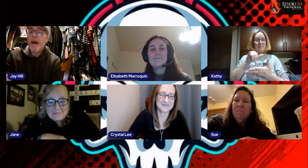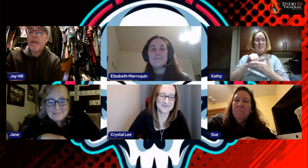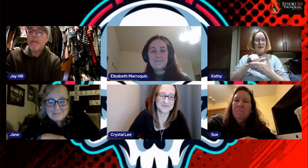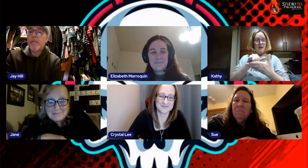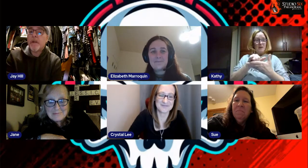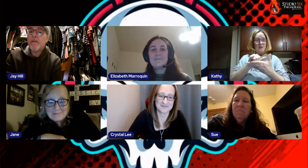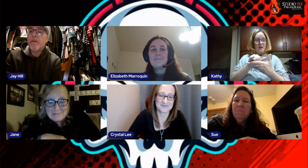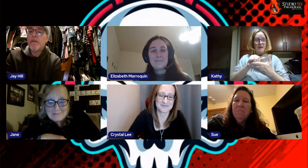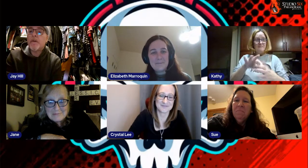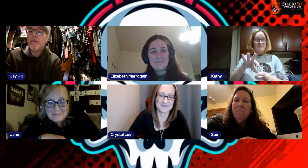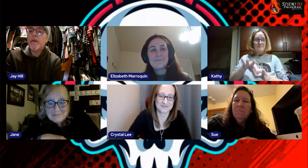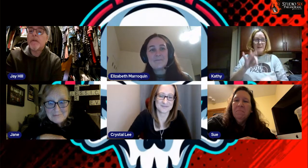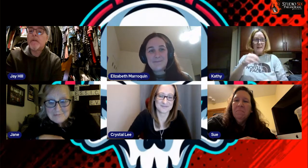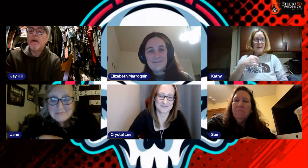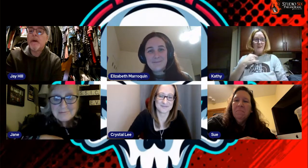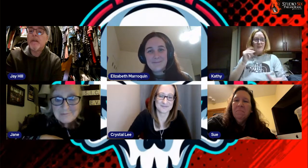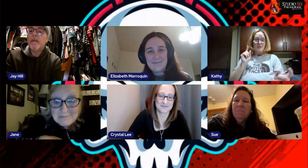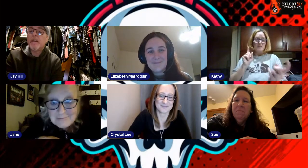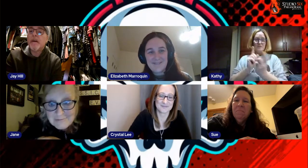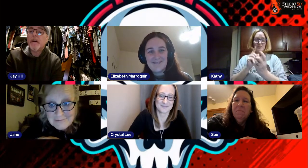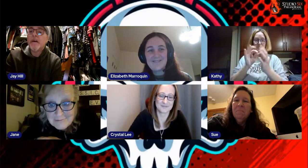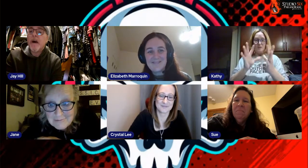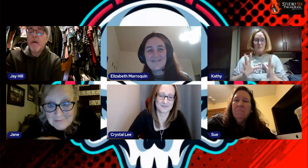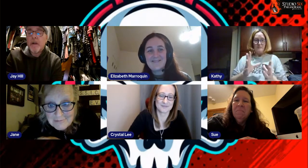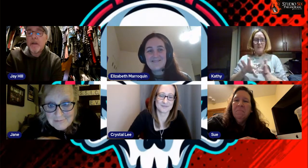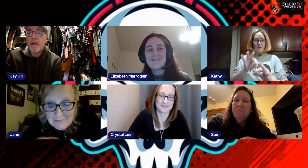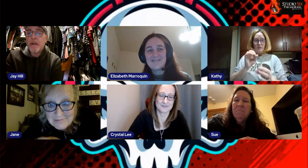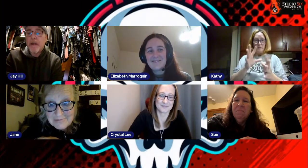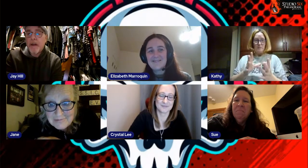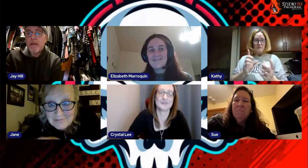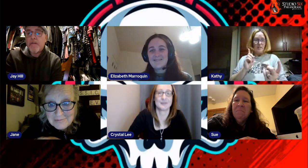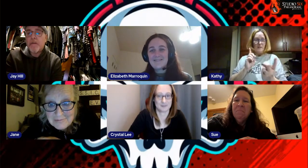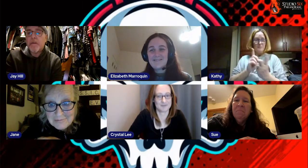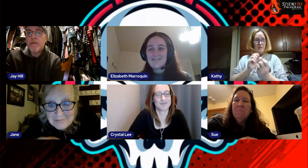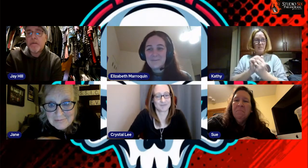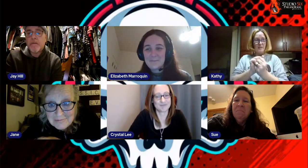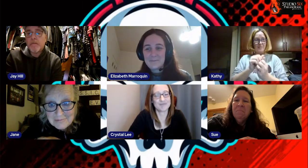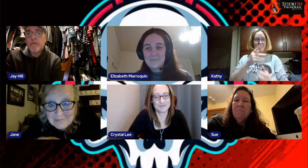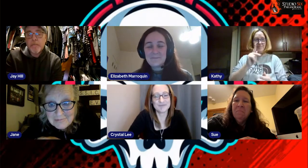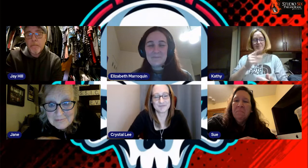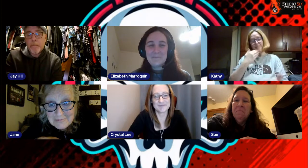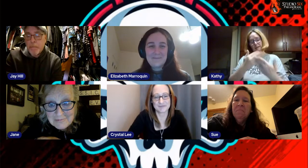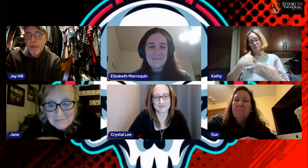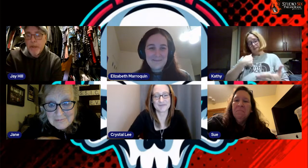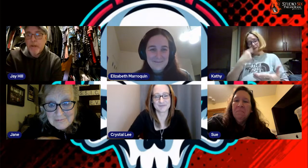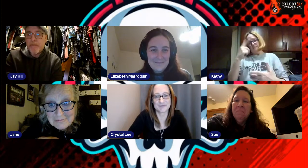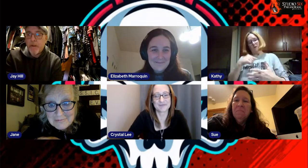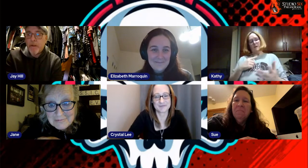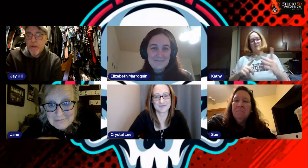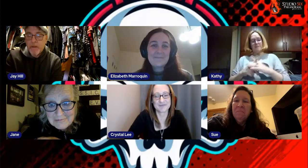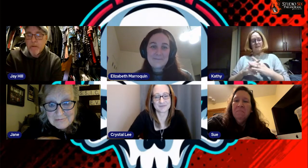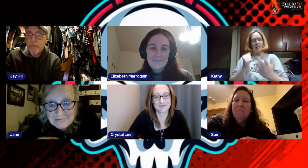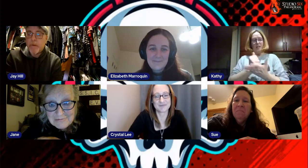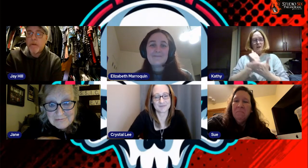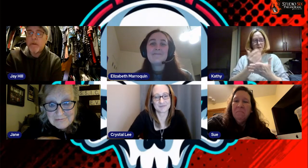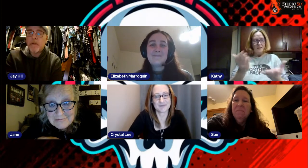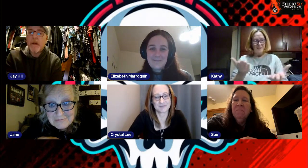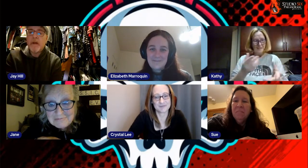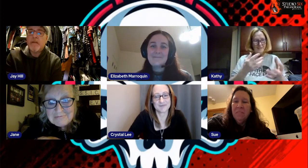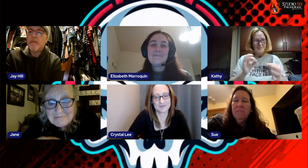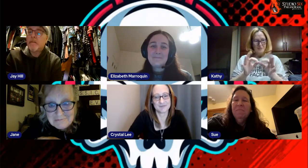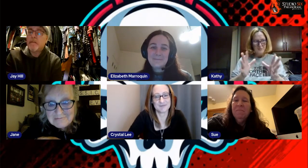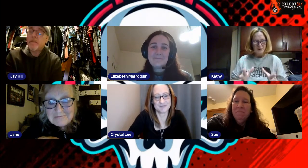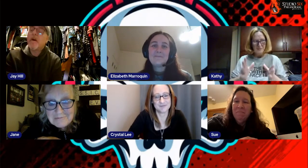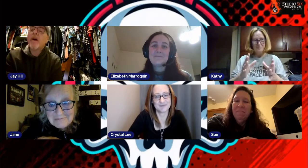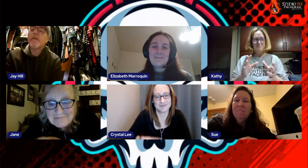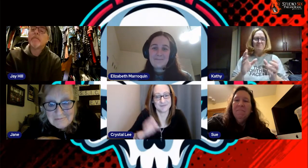finally had somebody to interpret. And I want to thank Kathy for being a very good interpreter